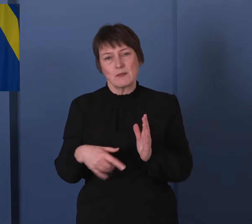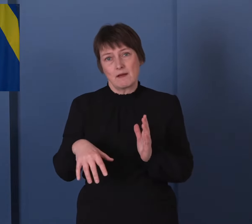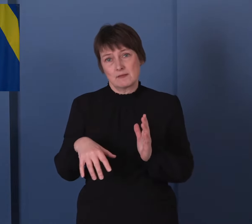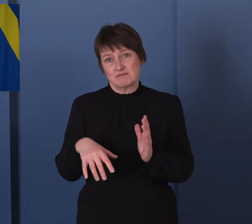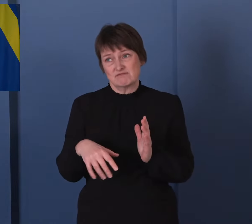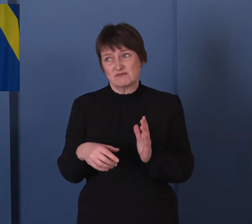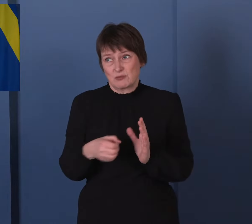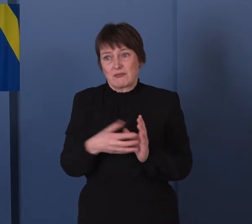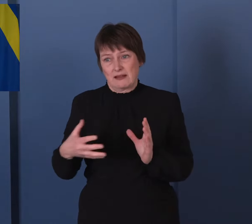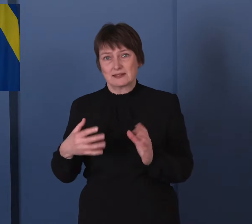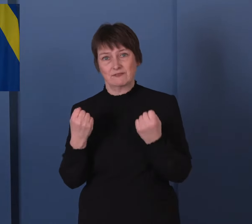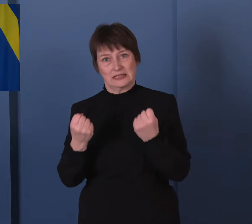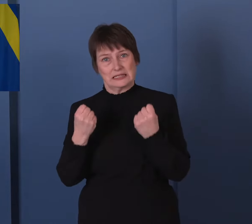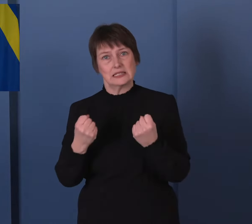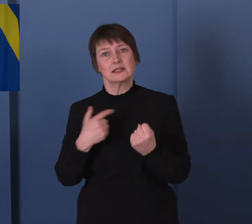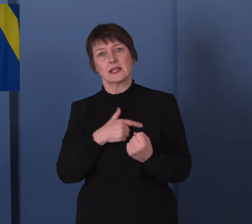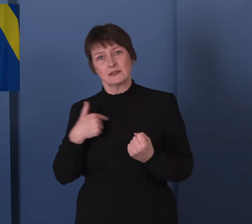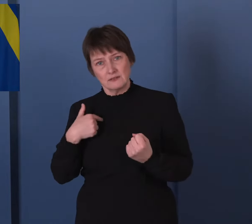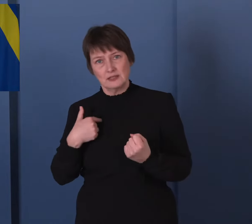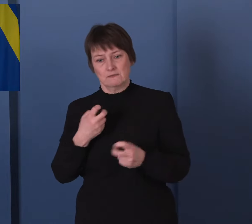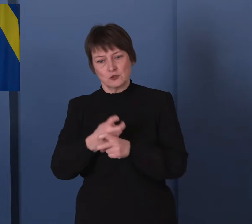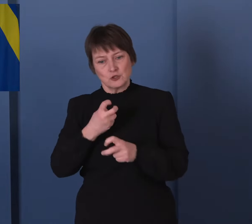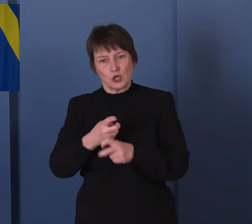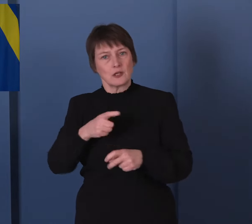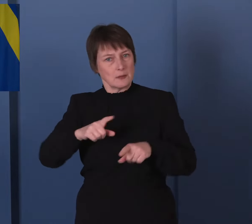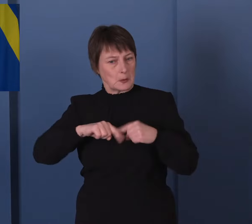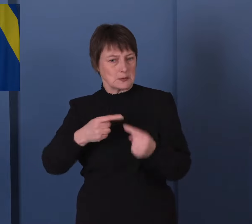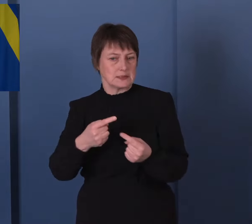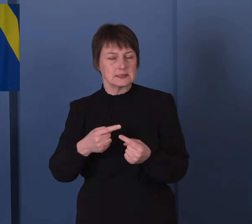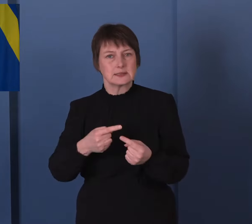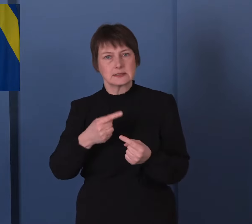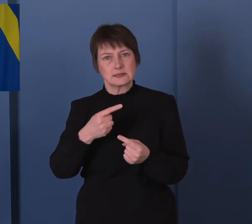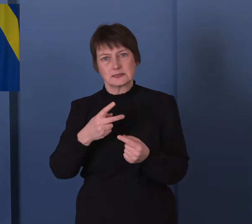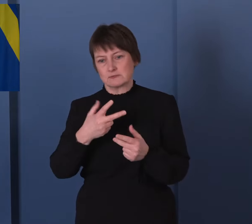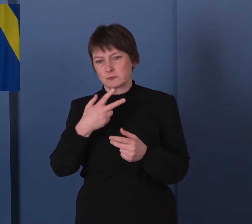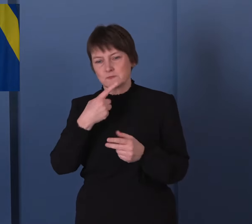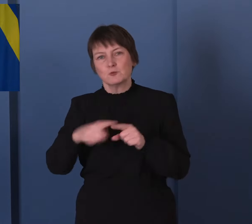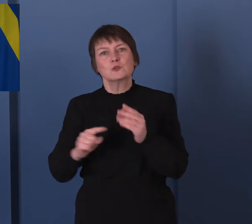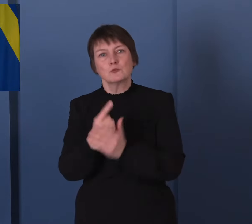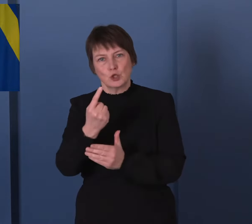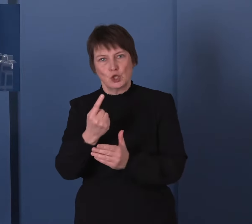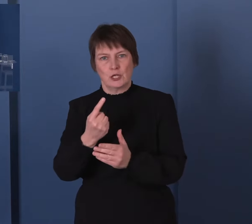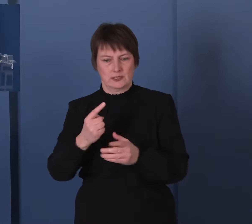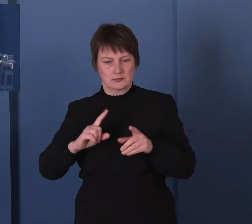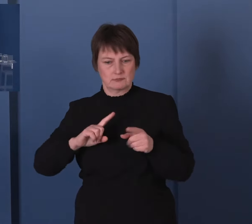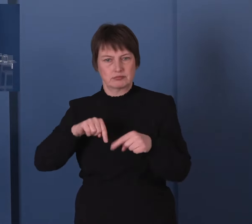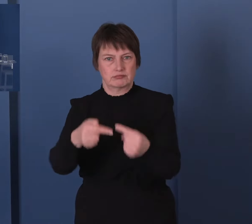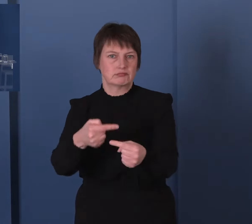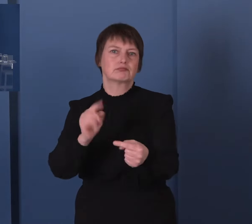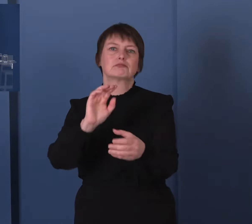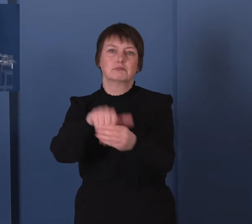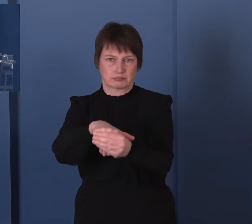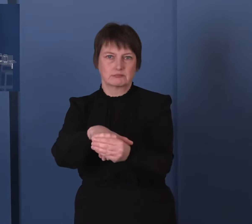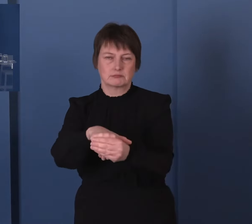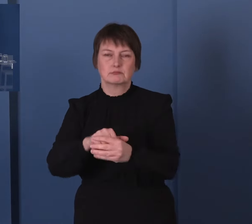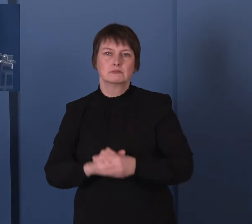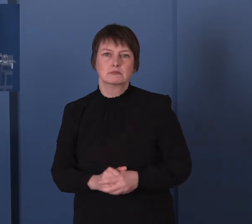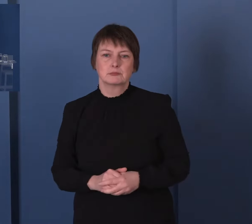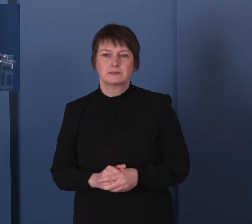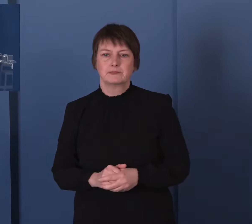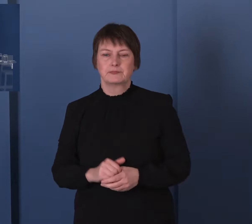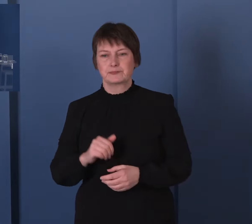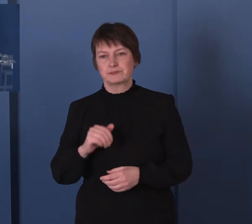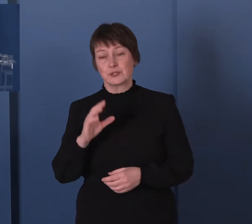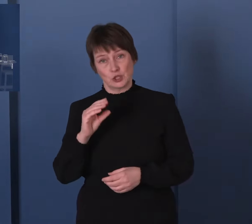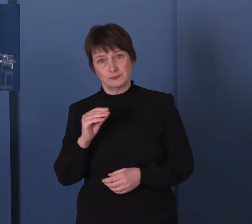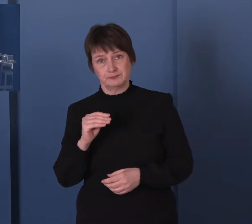as soon as possible to finalizing our memberships in NATO. I very much agree on that. First,